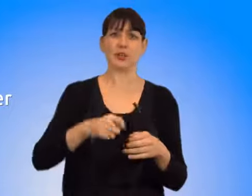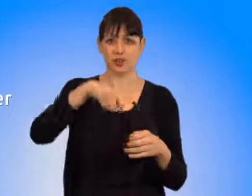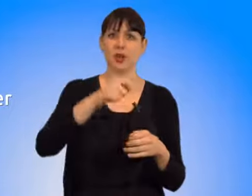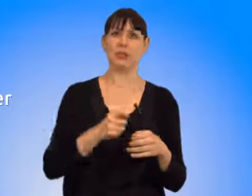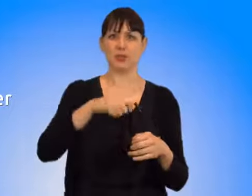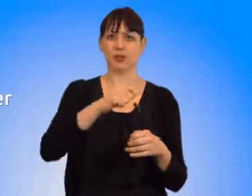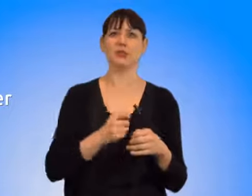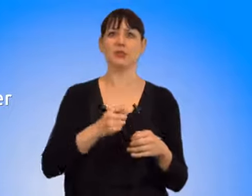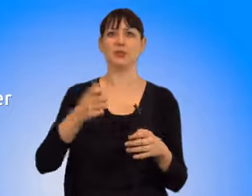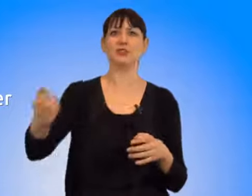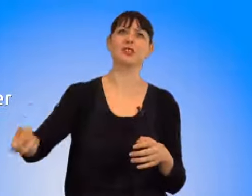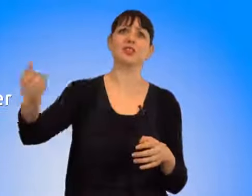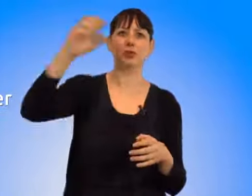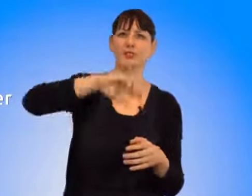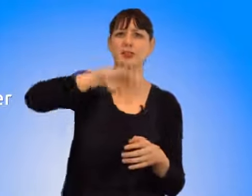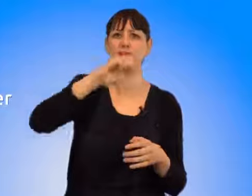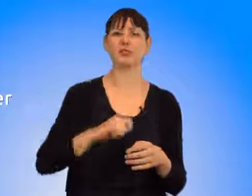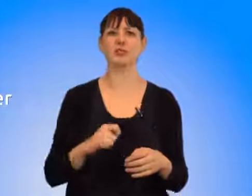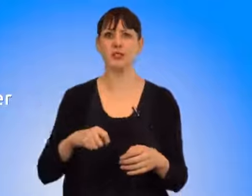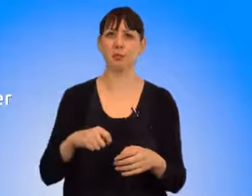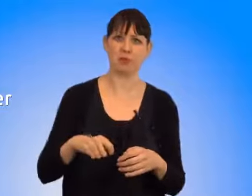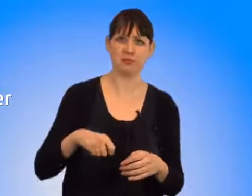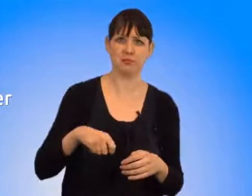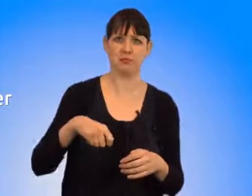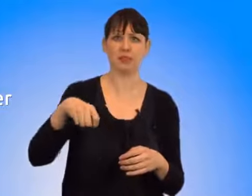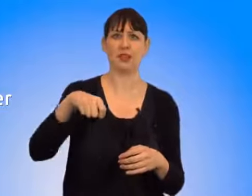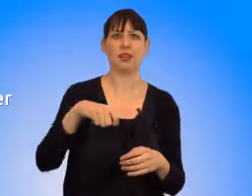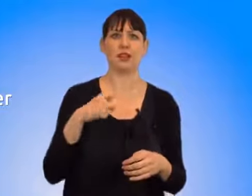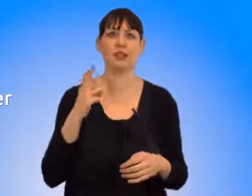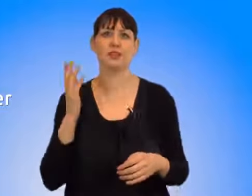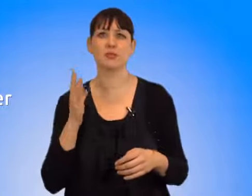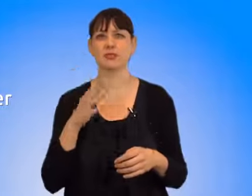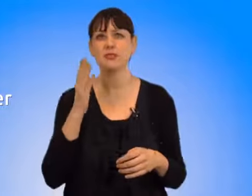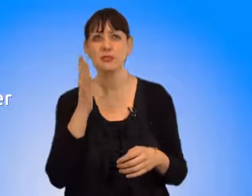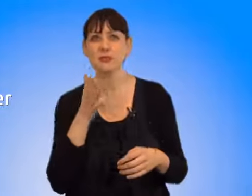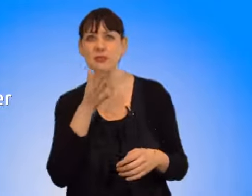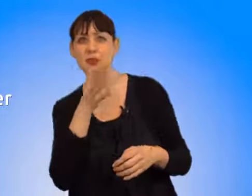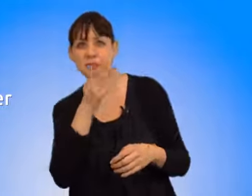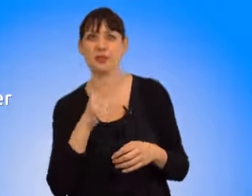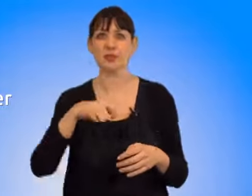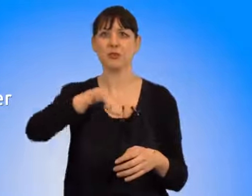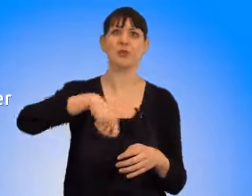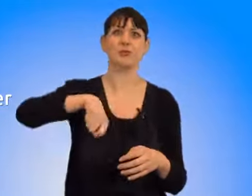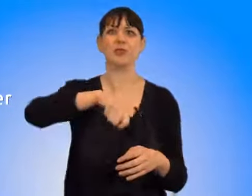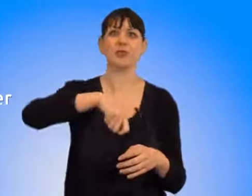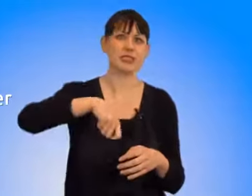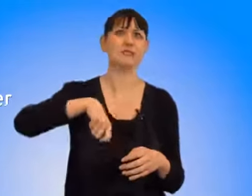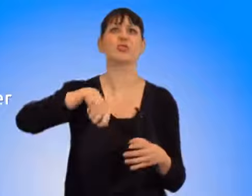finished chopping your vegetables and you put the vegetables in a pot. And you are still watching your favorite TV